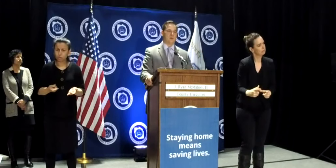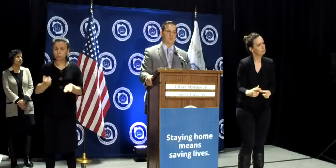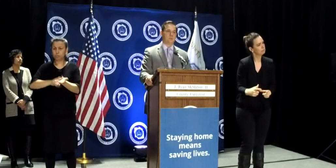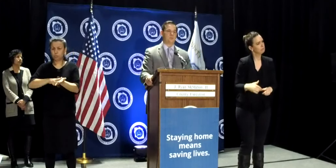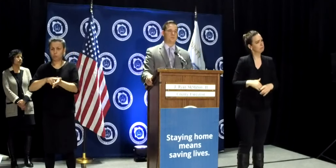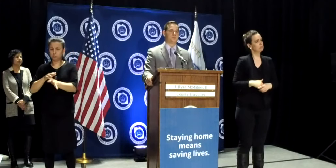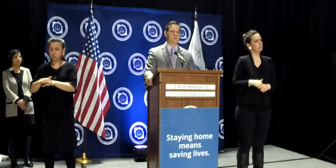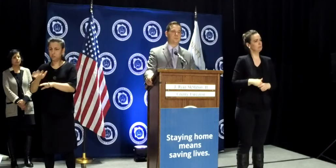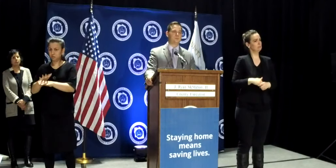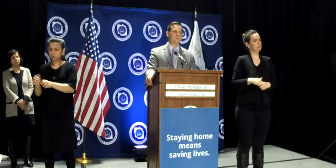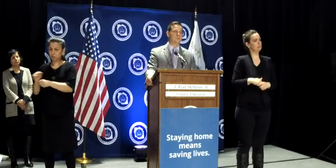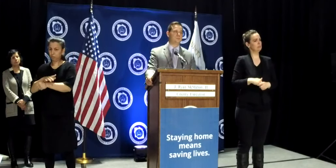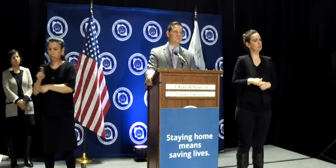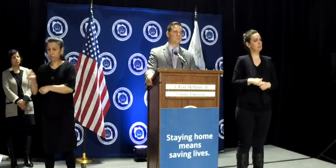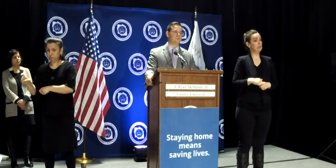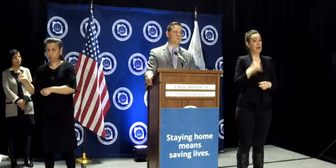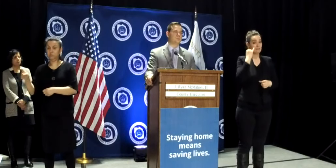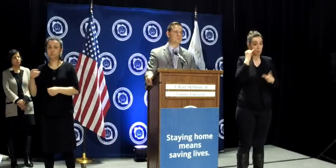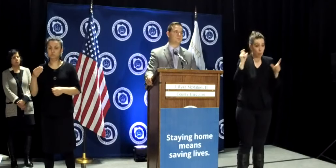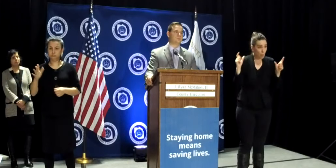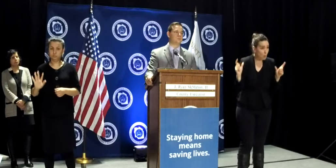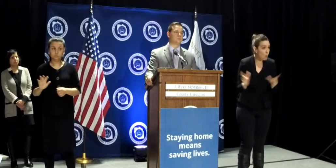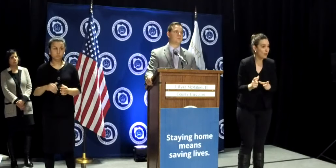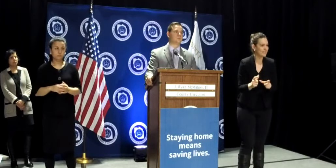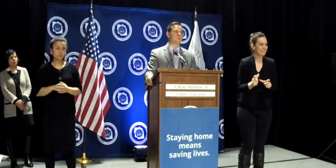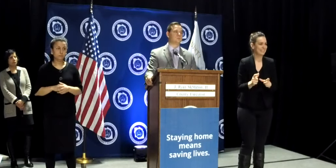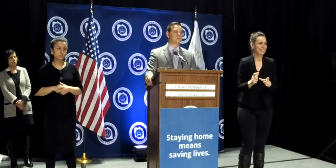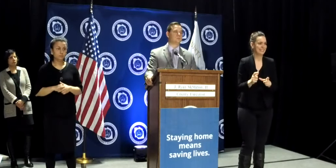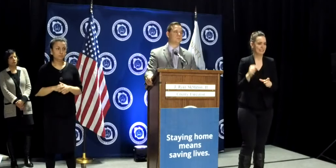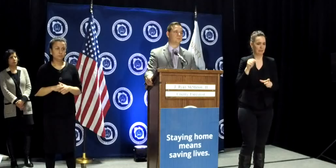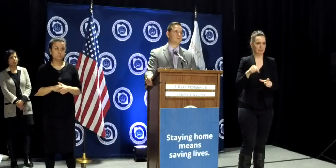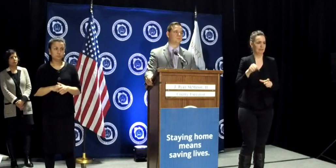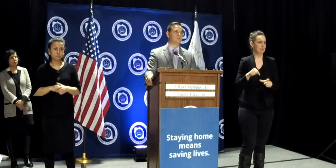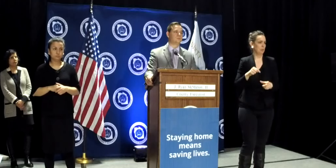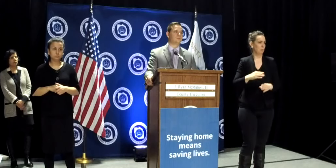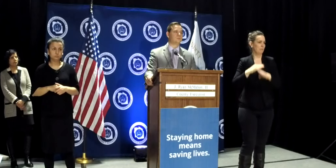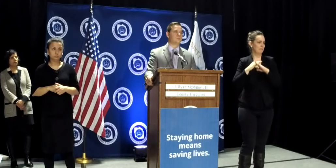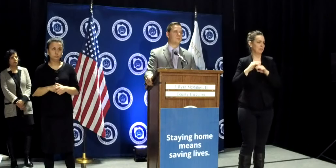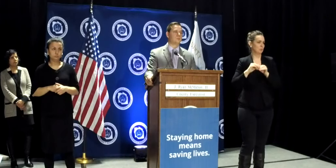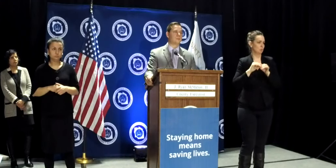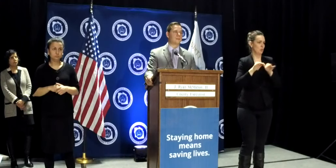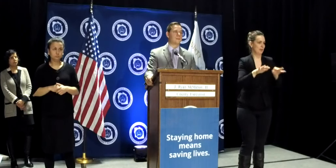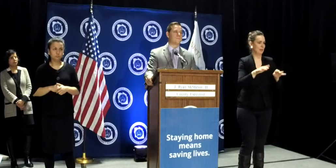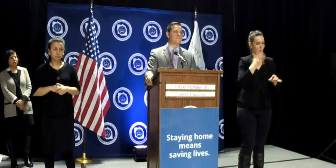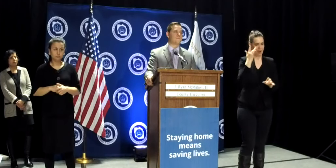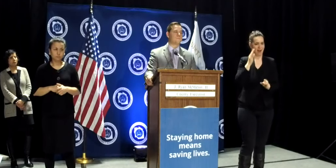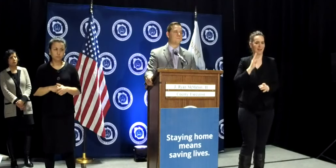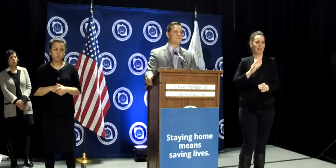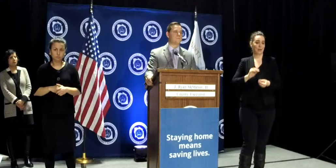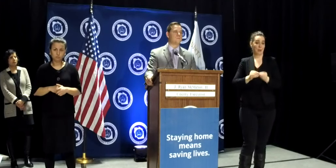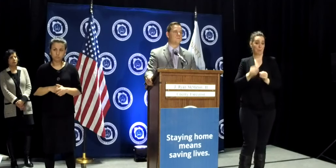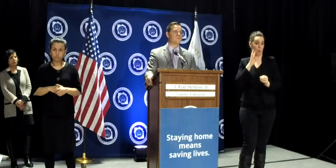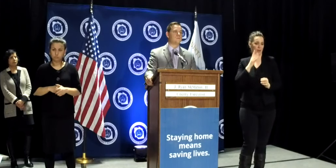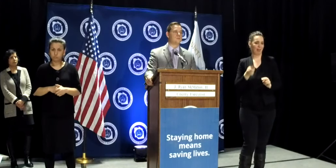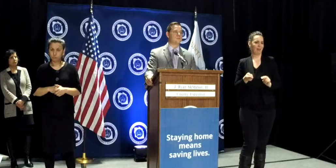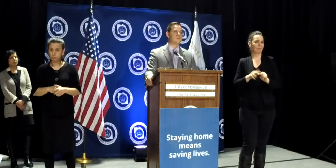from that group. Talking about who has the virus, it's been about 2.5, 3 weeks since